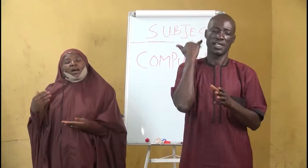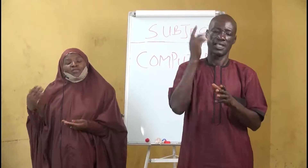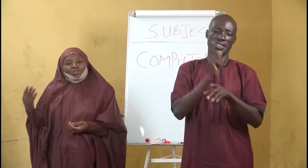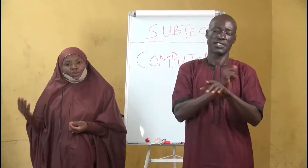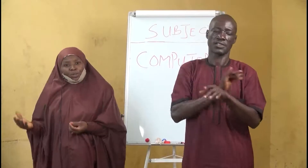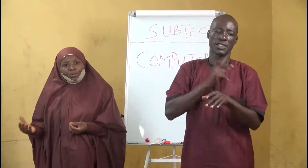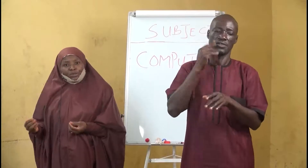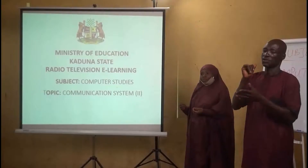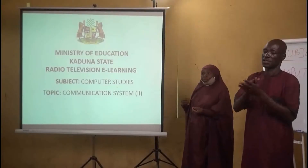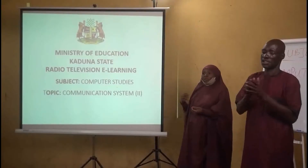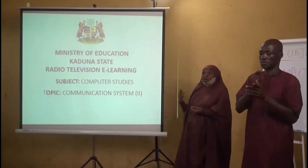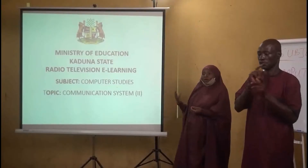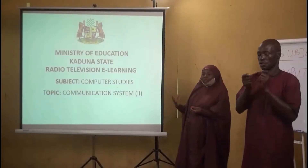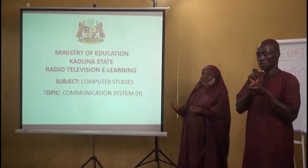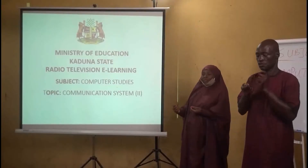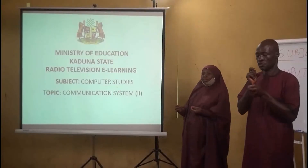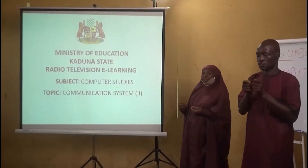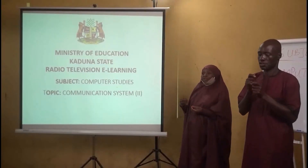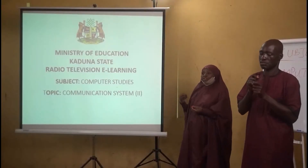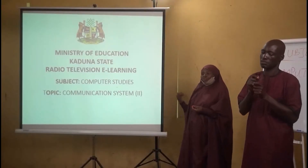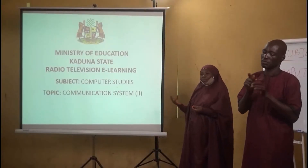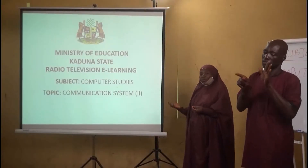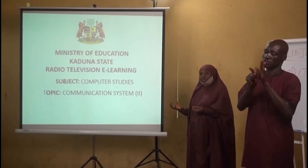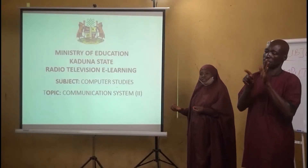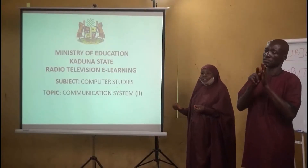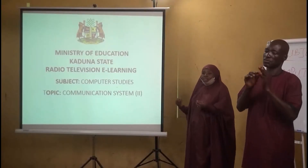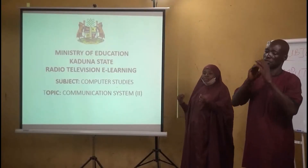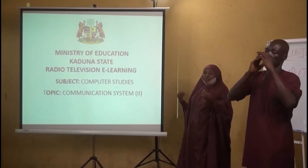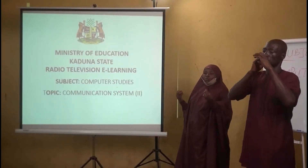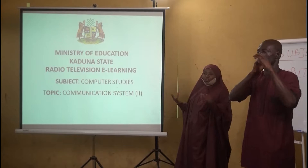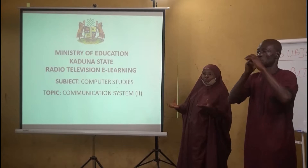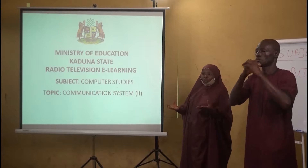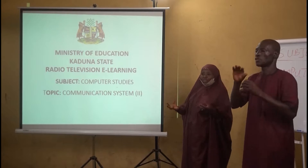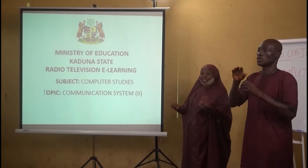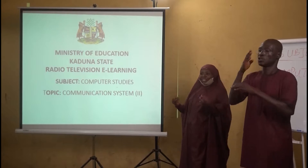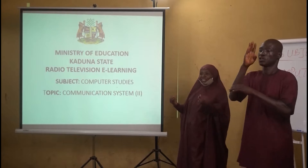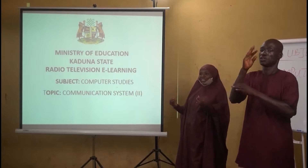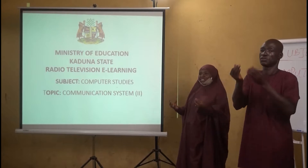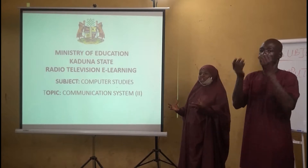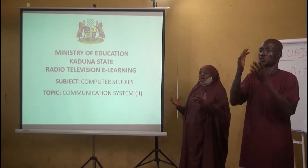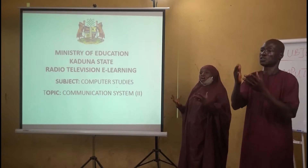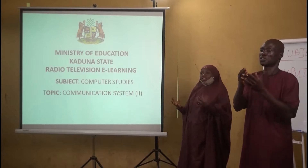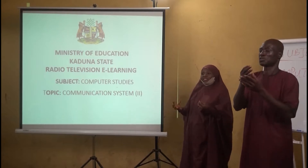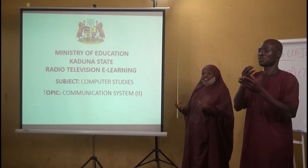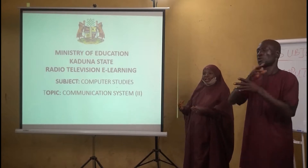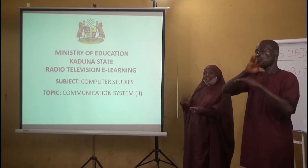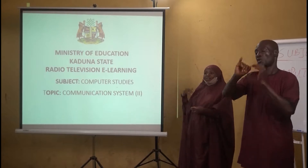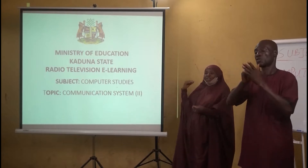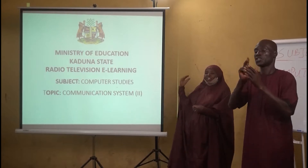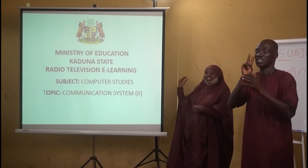the drumming, the gong beating, the trumpets, the bush burning, etc. All these are ancient